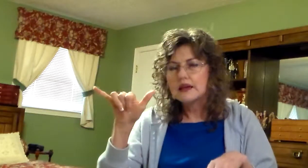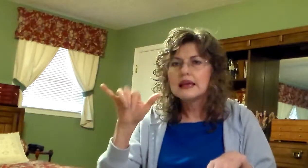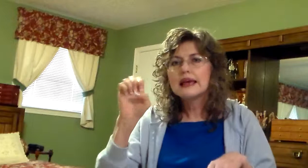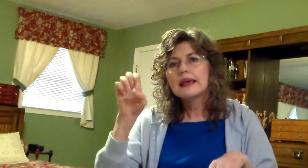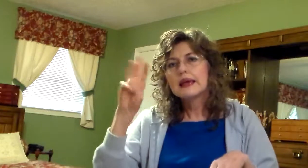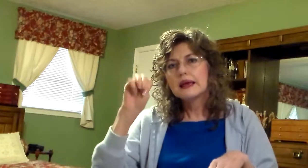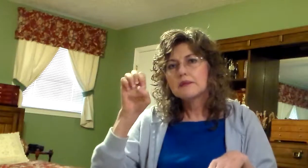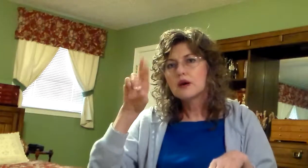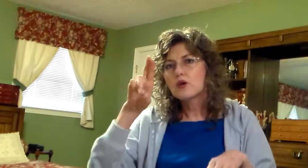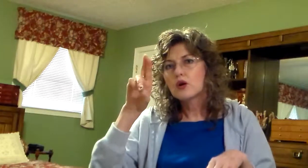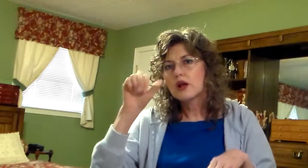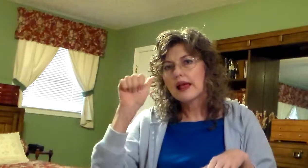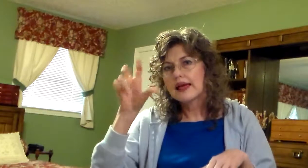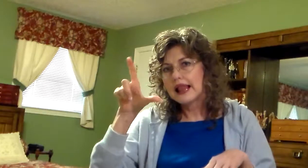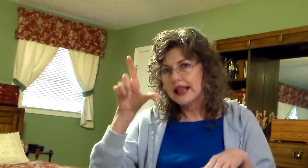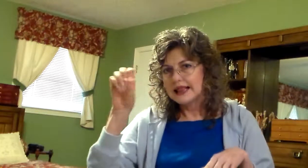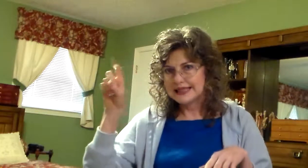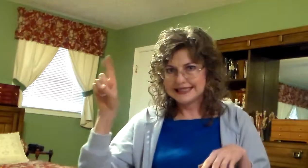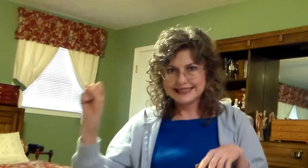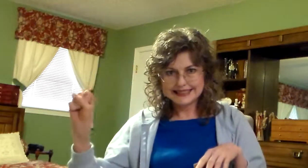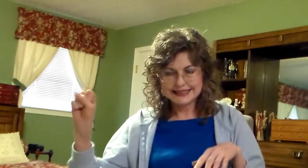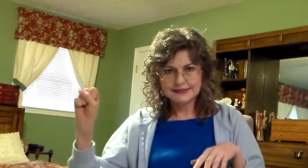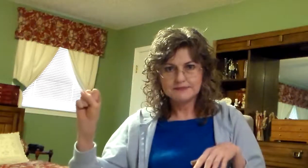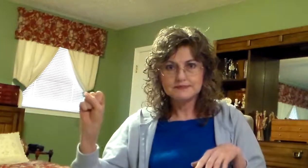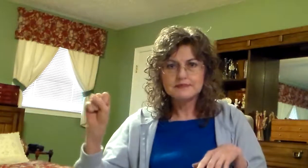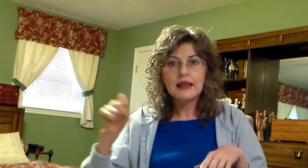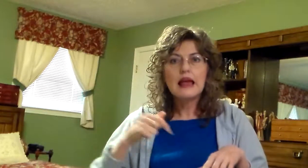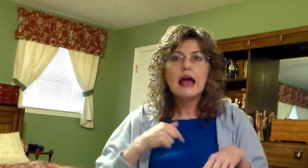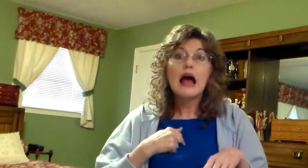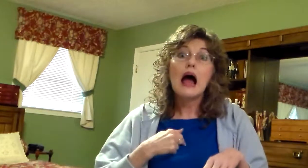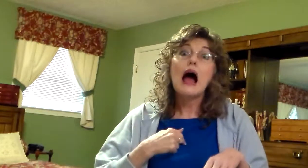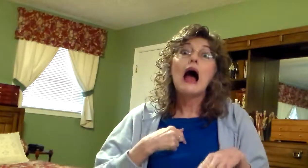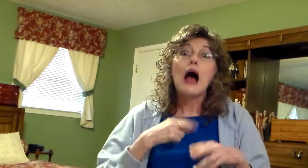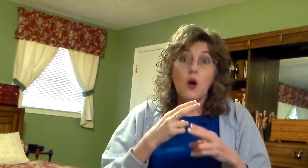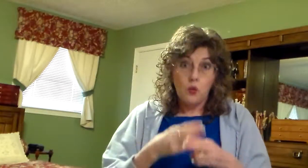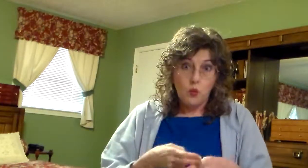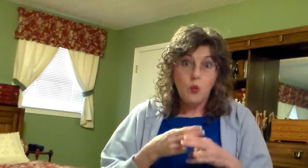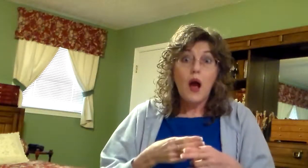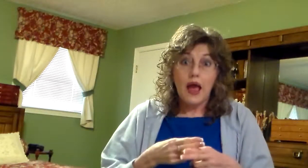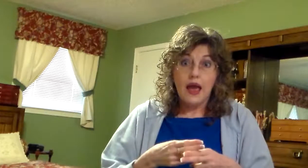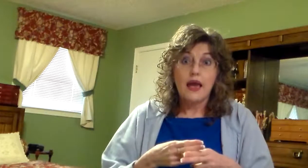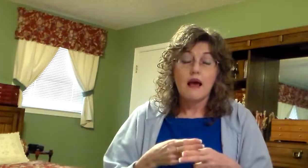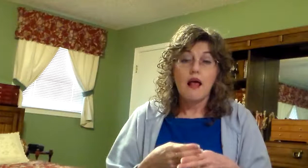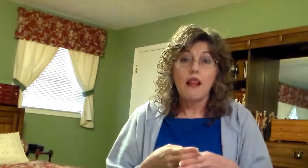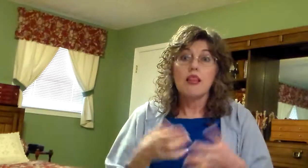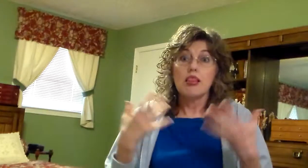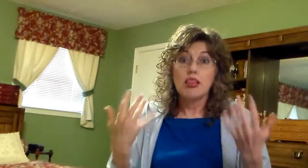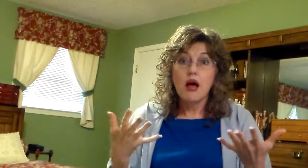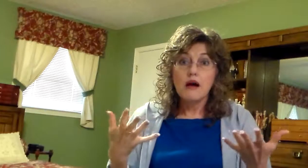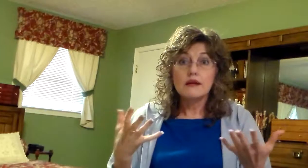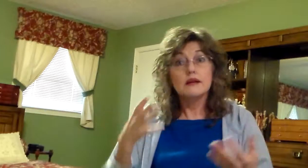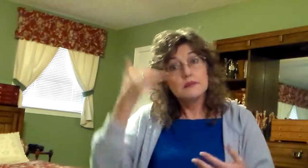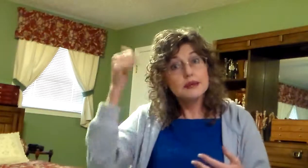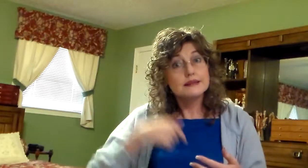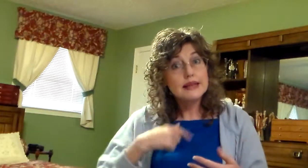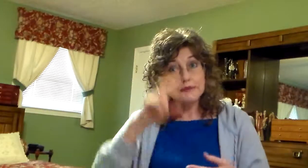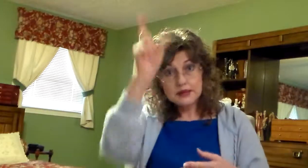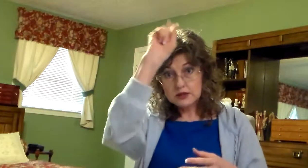big, I also weigh quite a bit. In fact, I weigh 450,000 pounds.